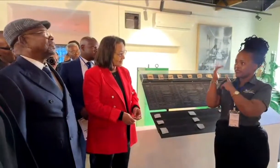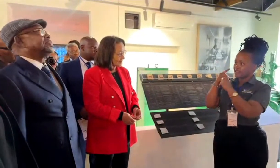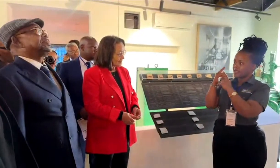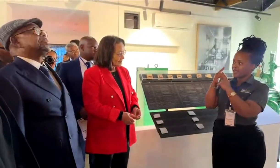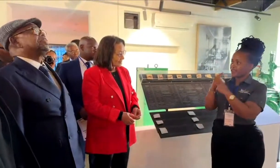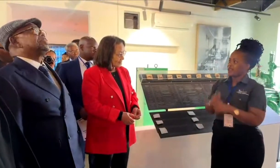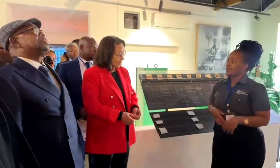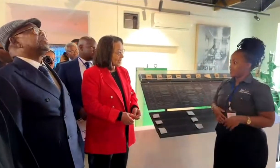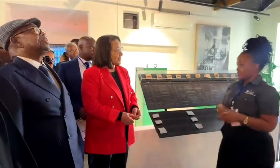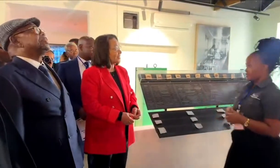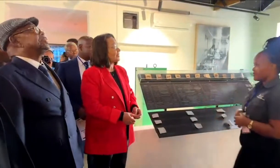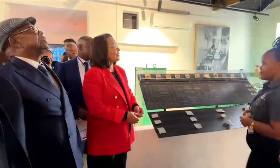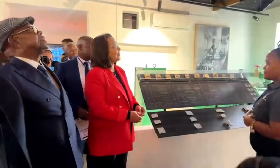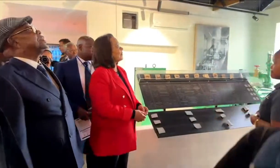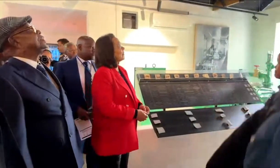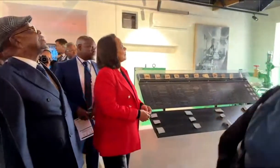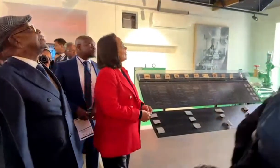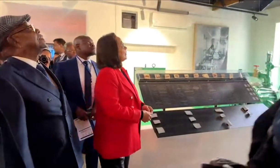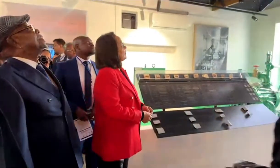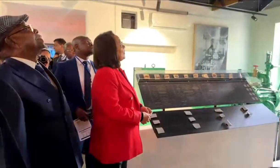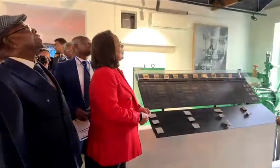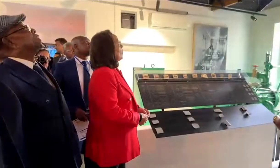from the ceiling. Yes.